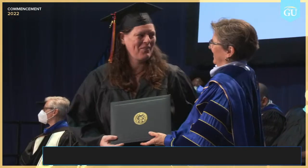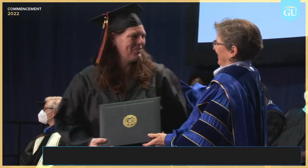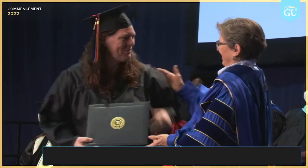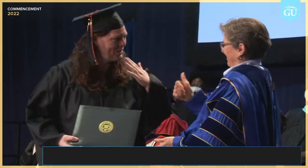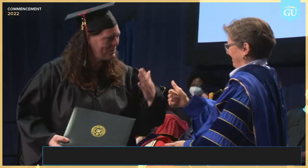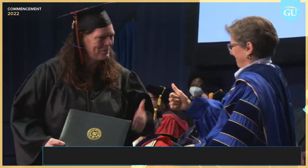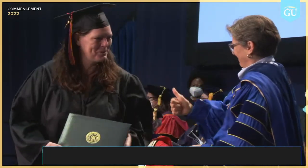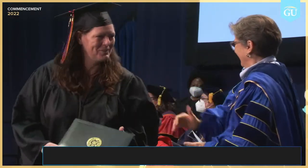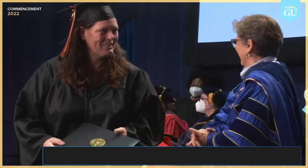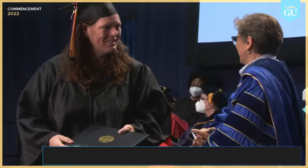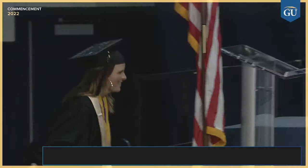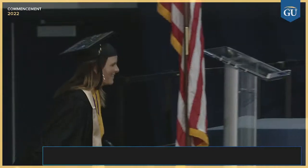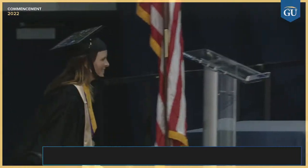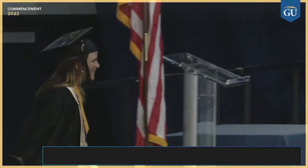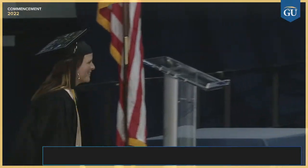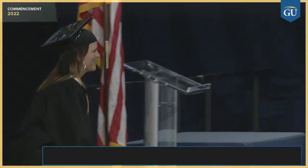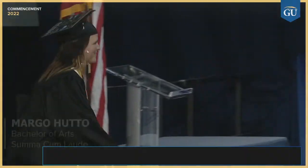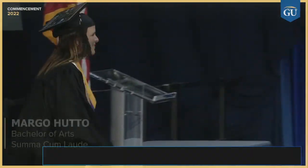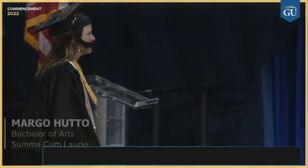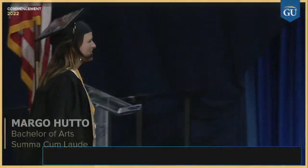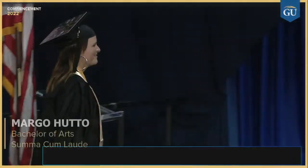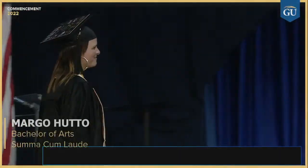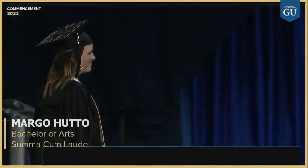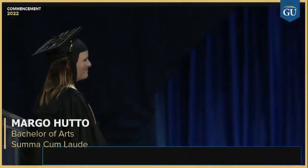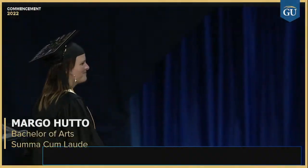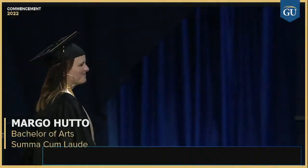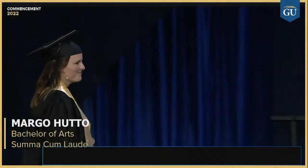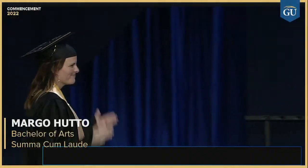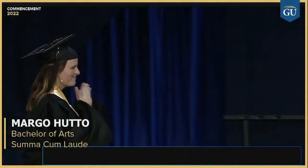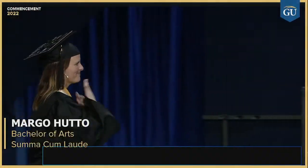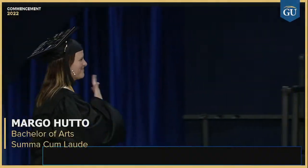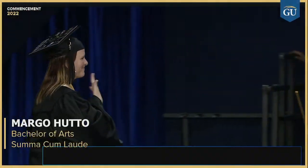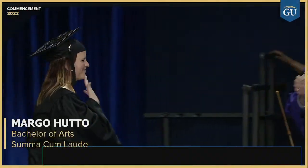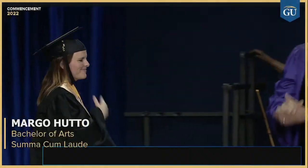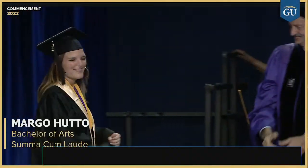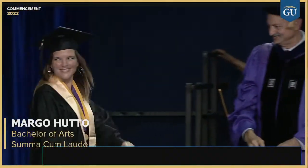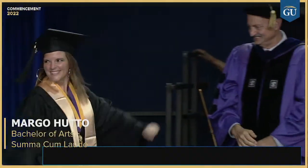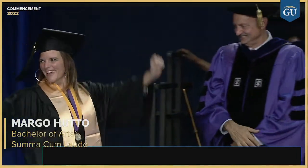Margot Hudo, Bachelor of Arts, summa cum laude.